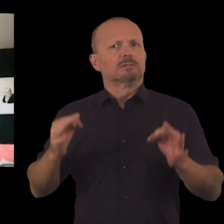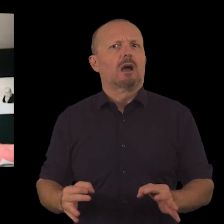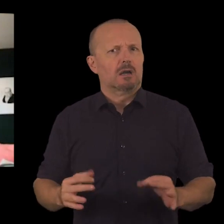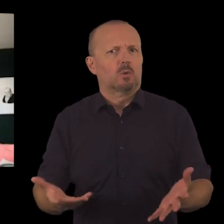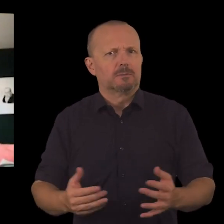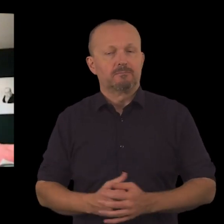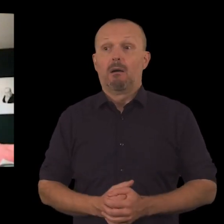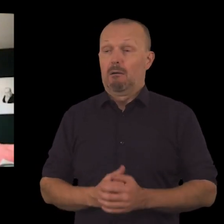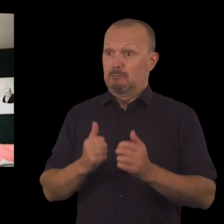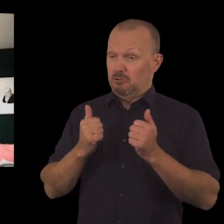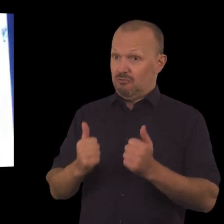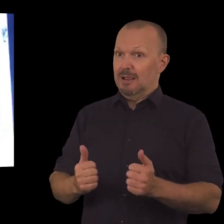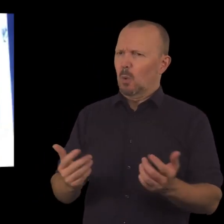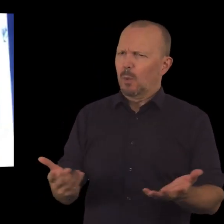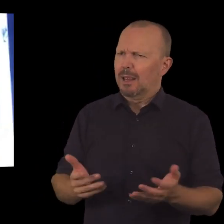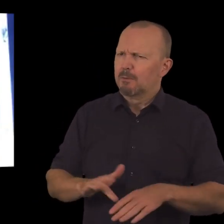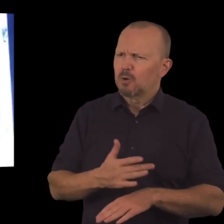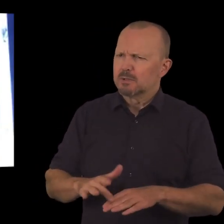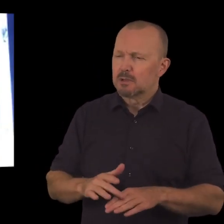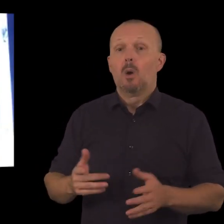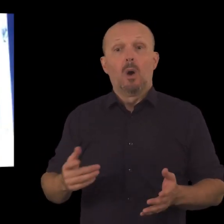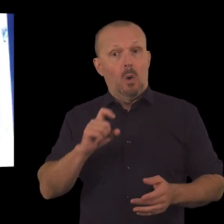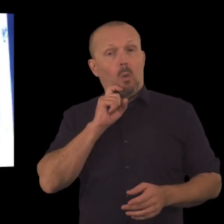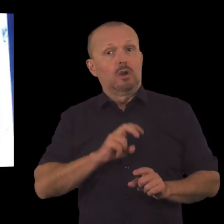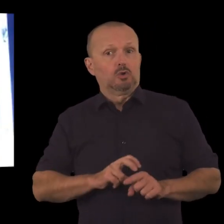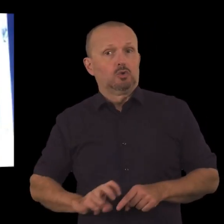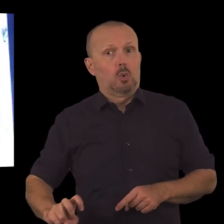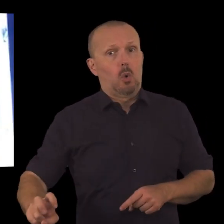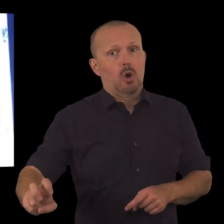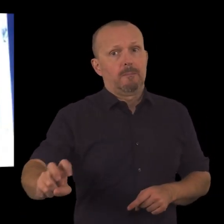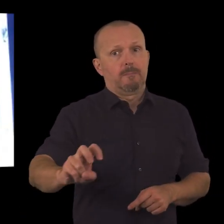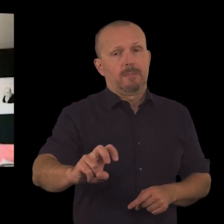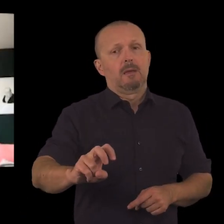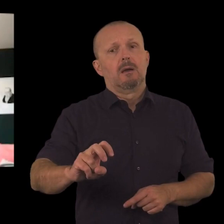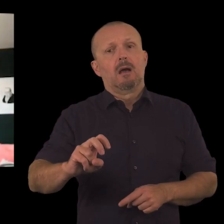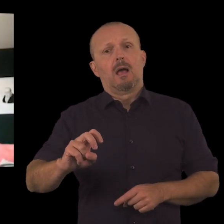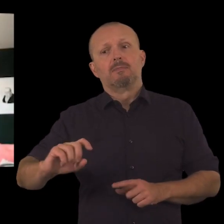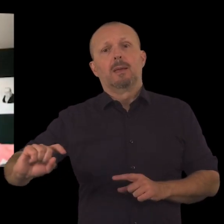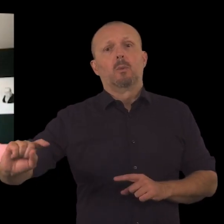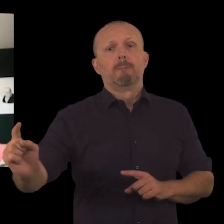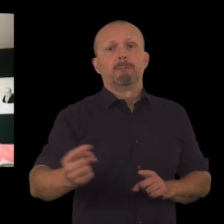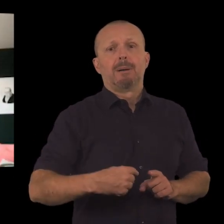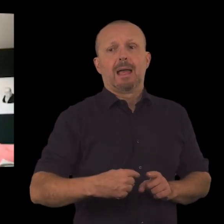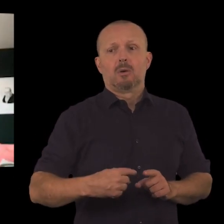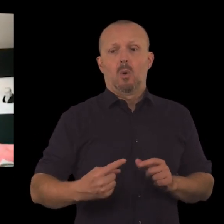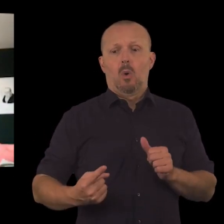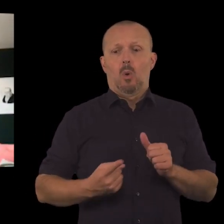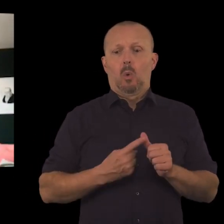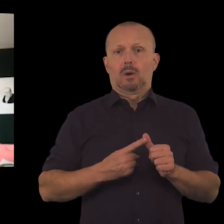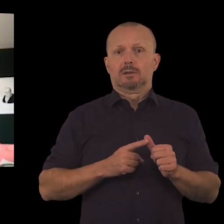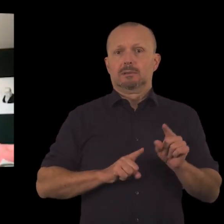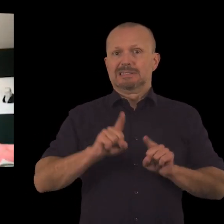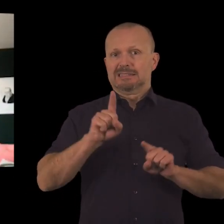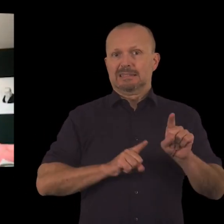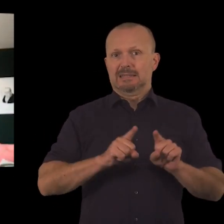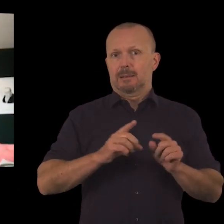Yeah. Where is it going to be performed? We're going on tour, and then we will be in Auckland at